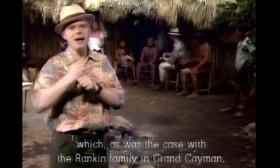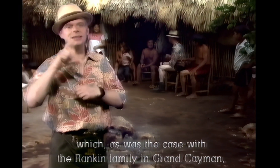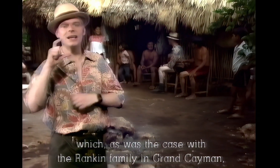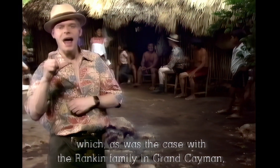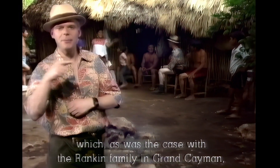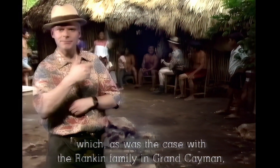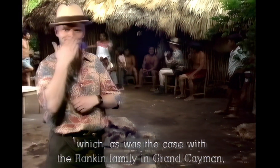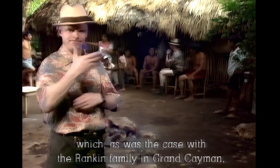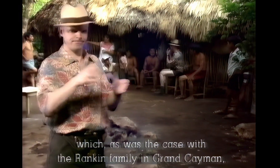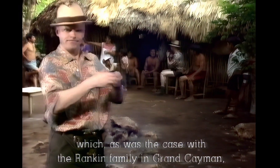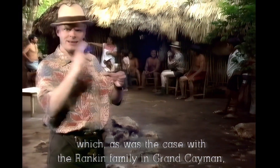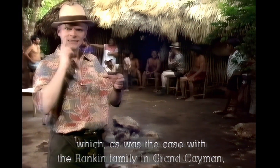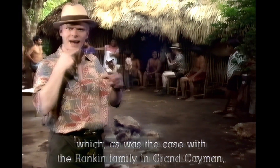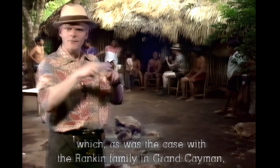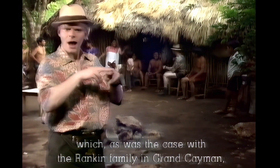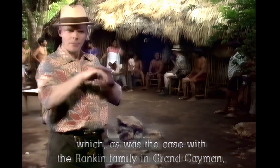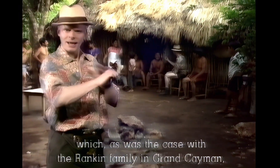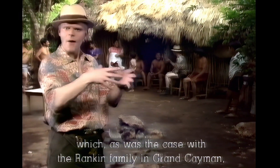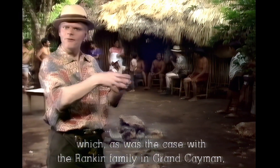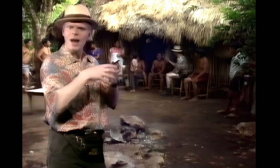Grand Cayman, seems to be the deaf family in the village.